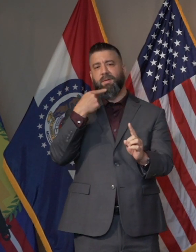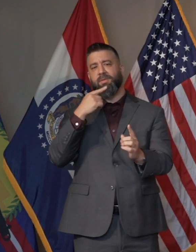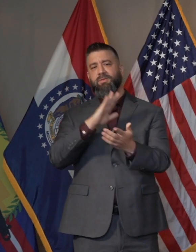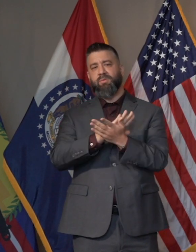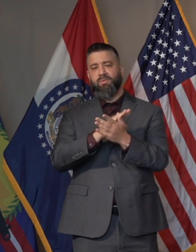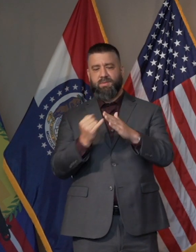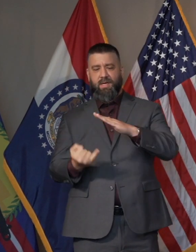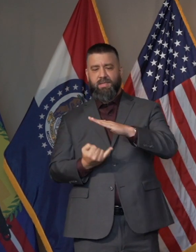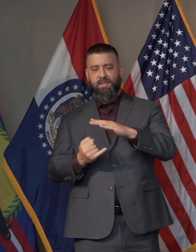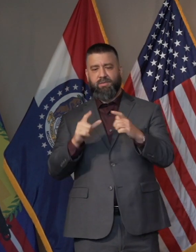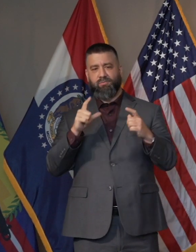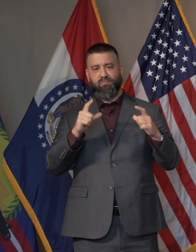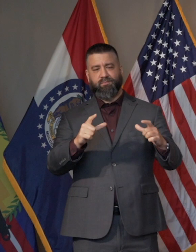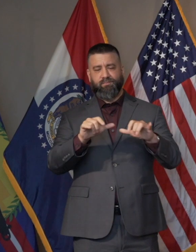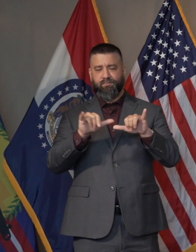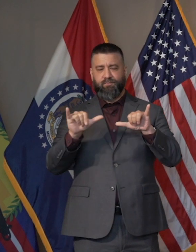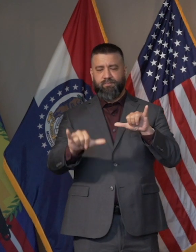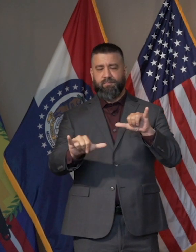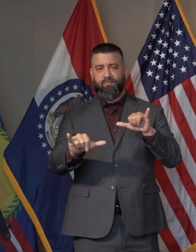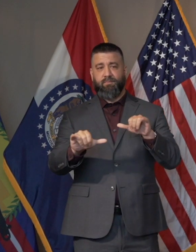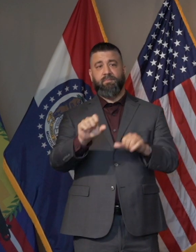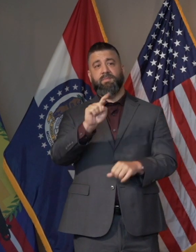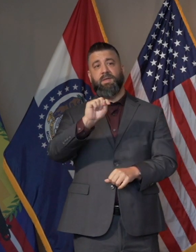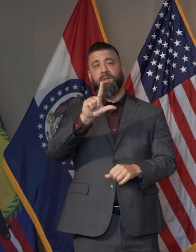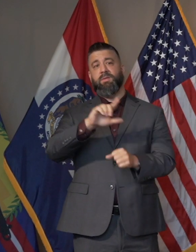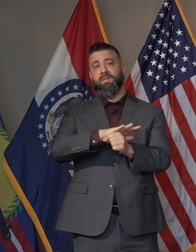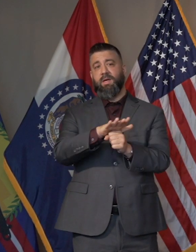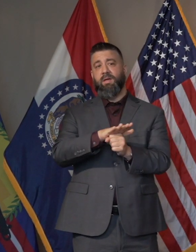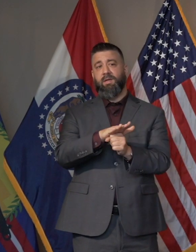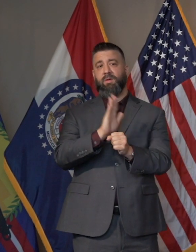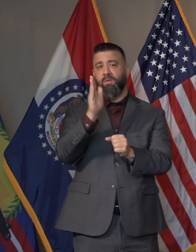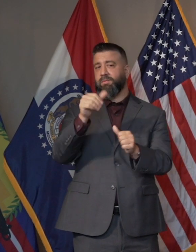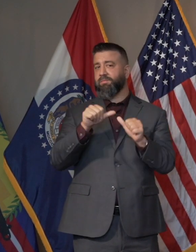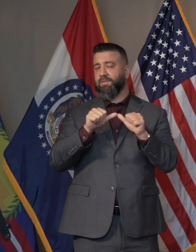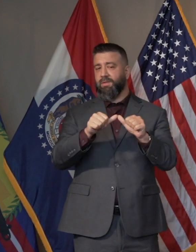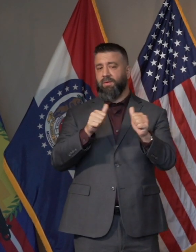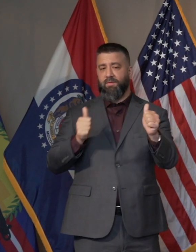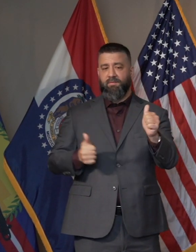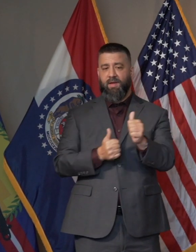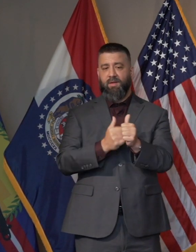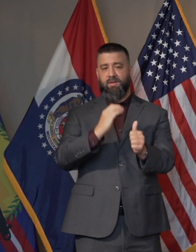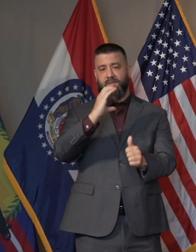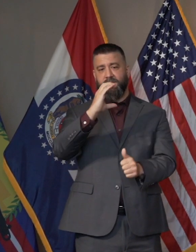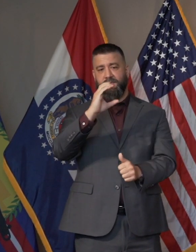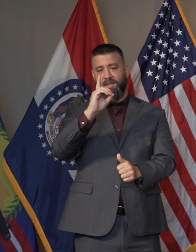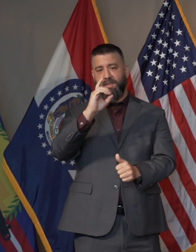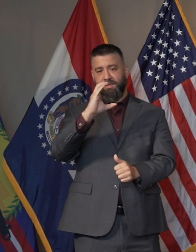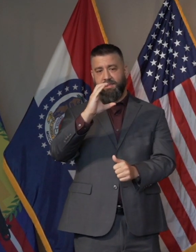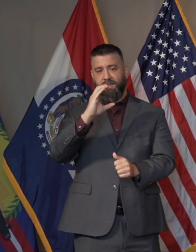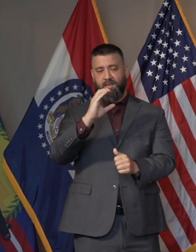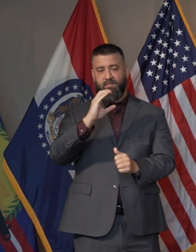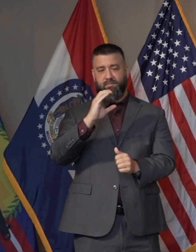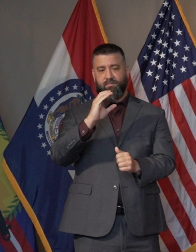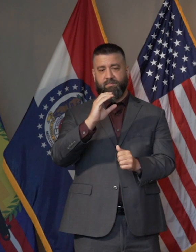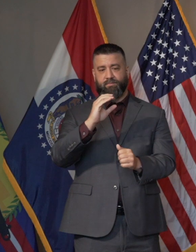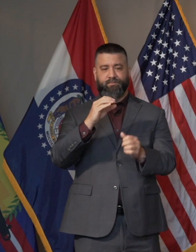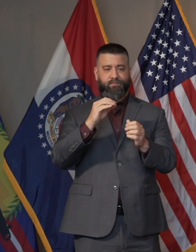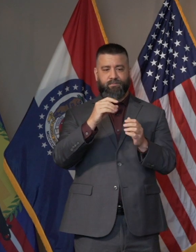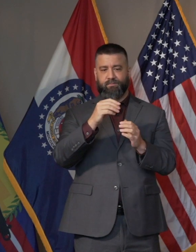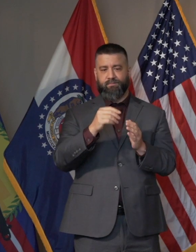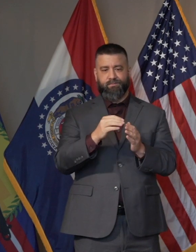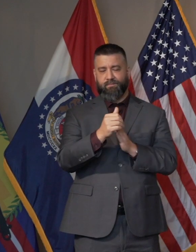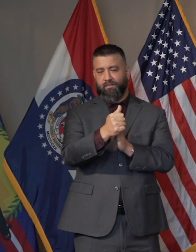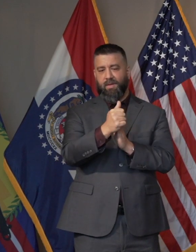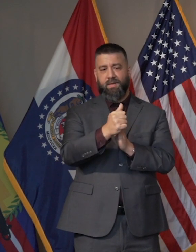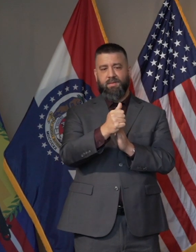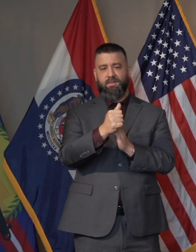quarantine. St. Louis County is going to continue to follow the CDC guidance on isolation and quarantine surrounding